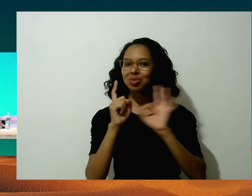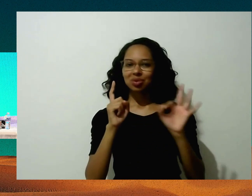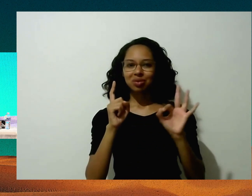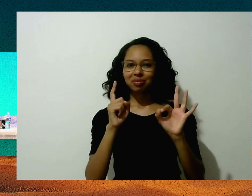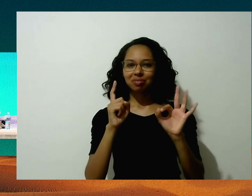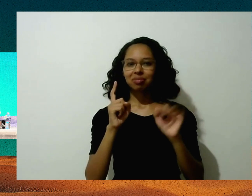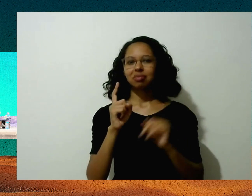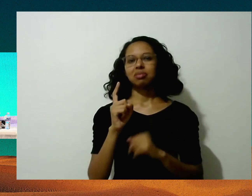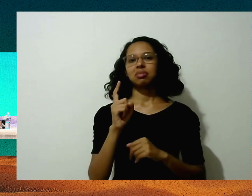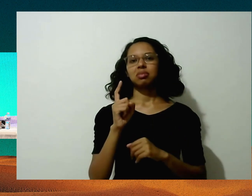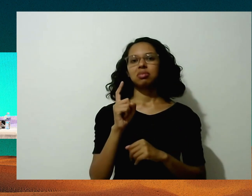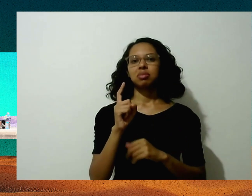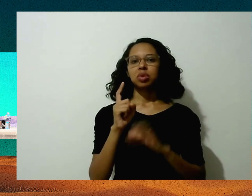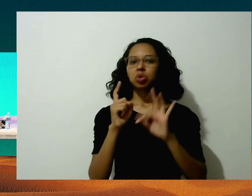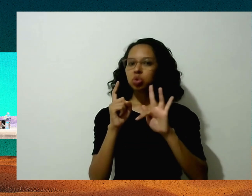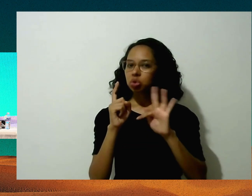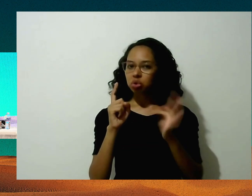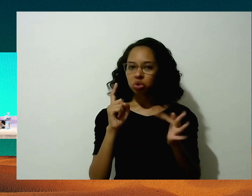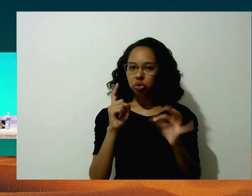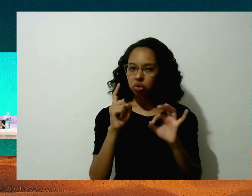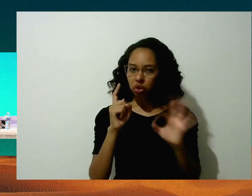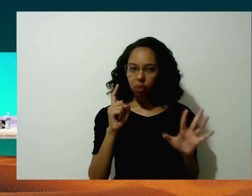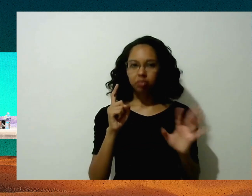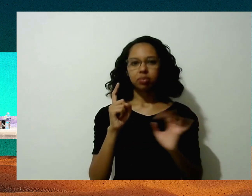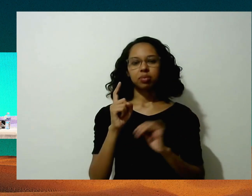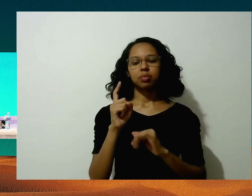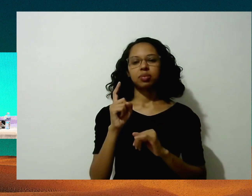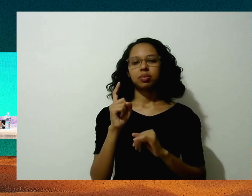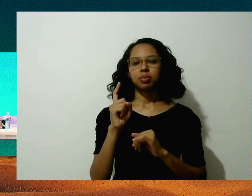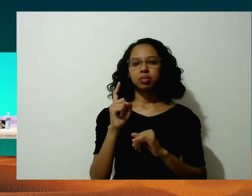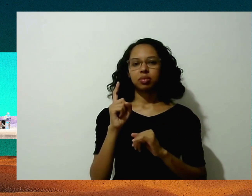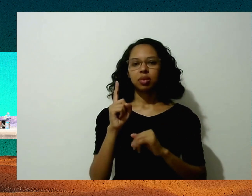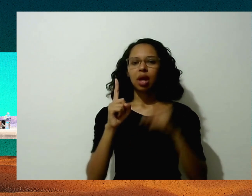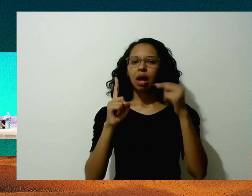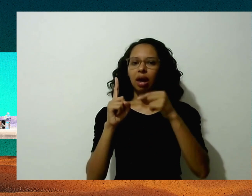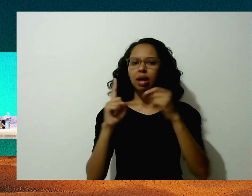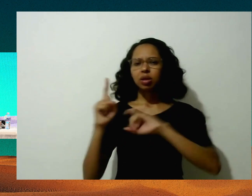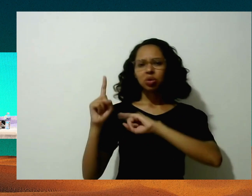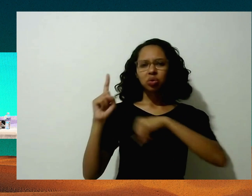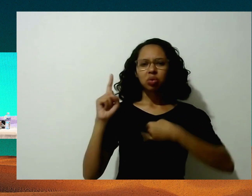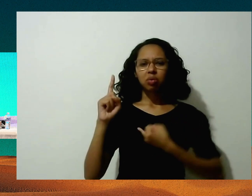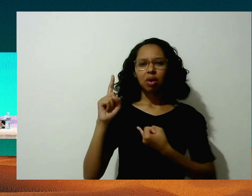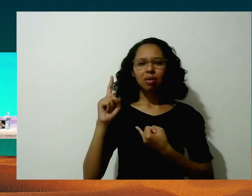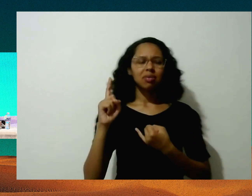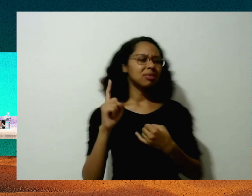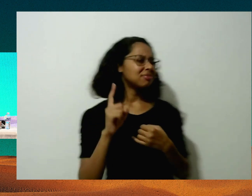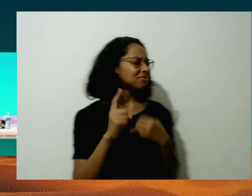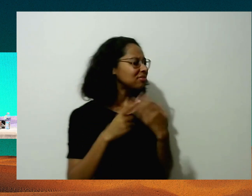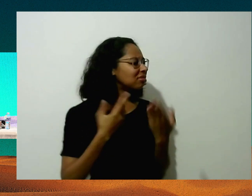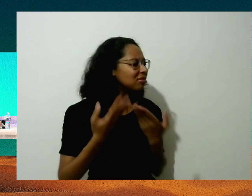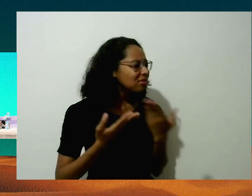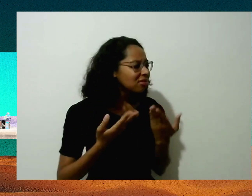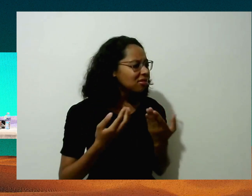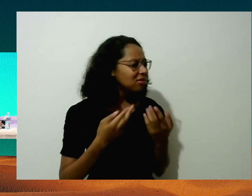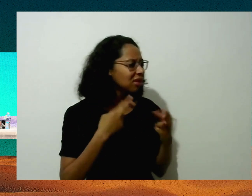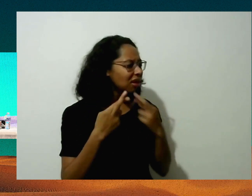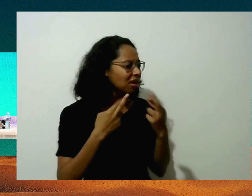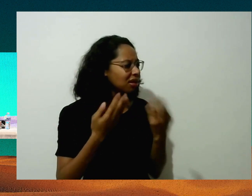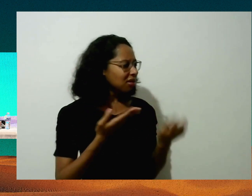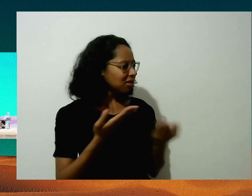speak with his servants. Não precisa, irmãos, brigar com João. Coitado do João. You don't have to fight with John. João Poor